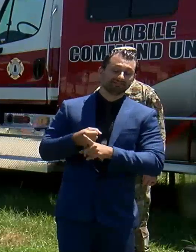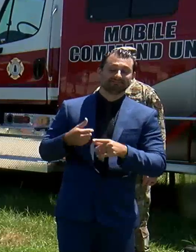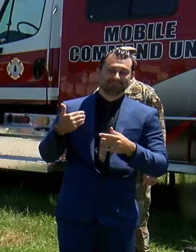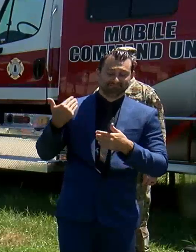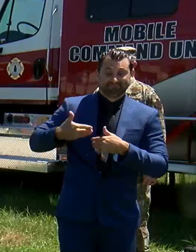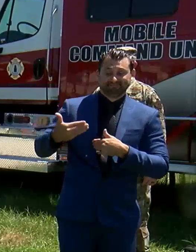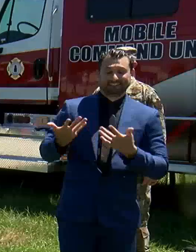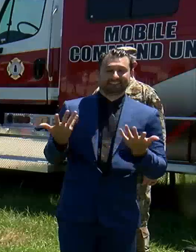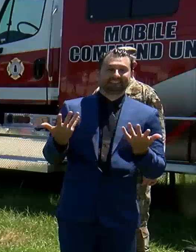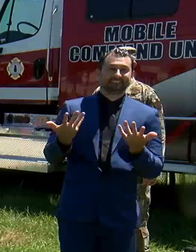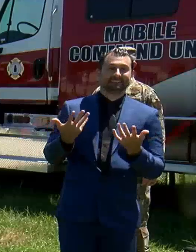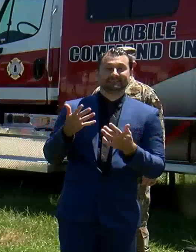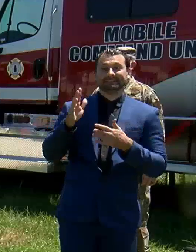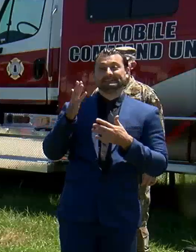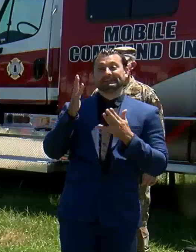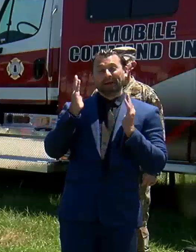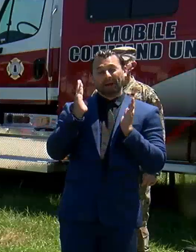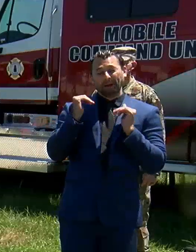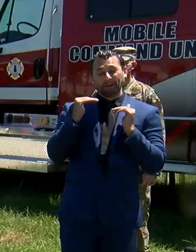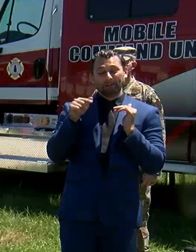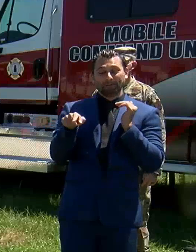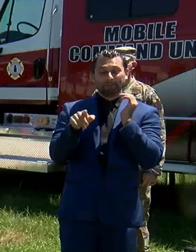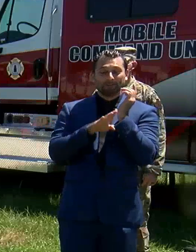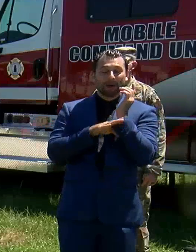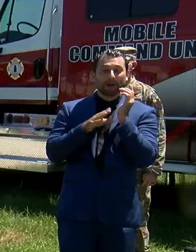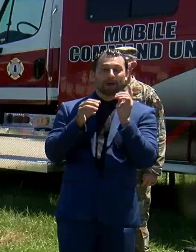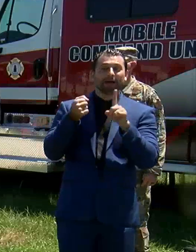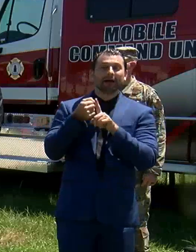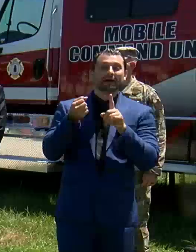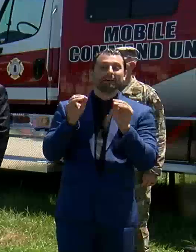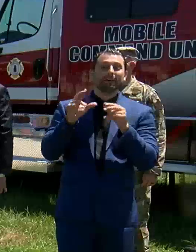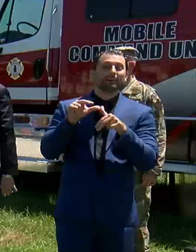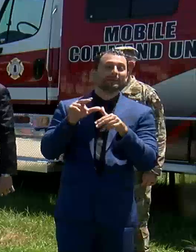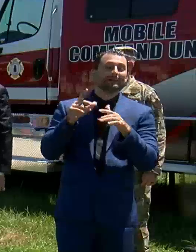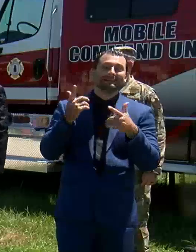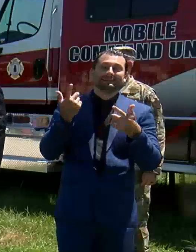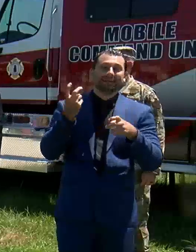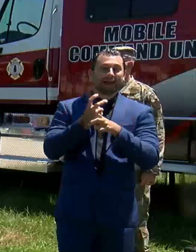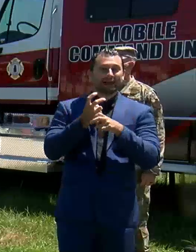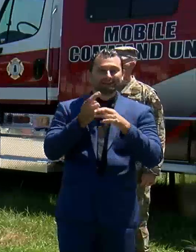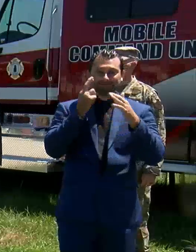things about Division of Emergency Management. Then I'll be happy to take some questions.